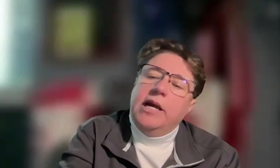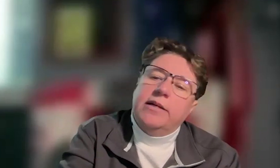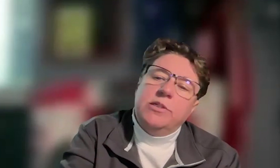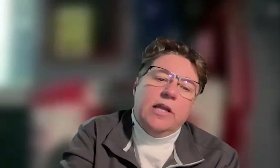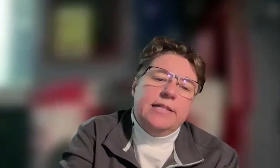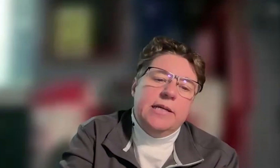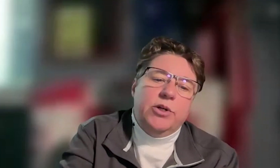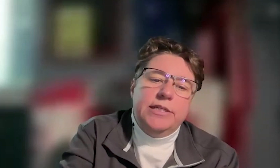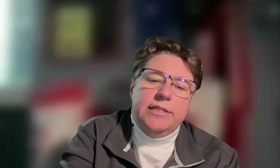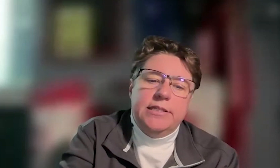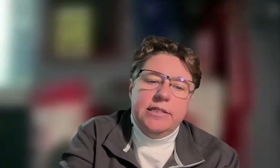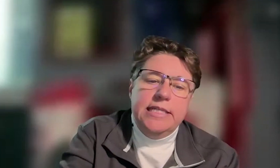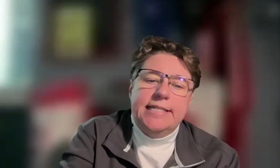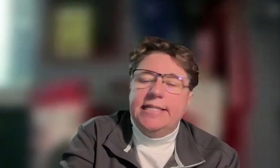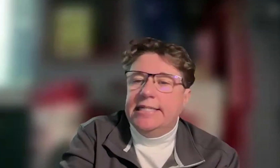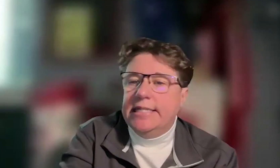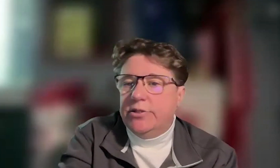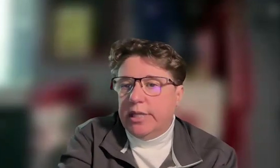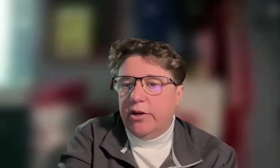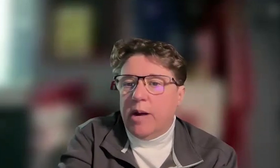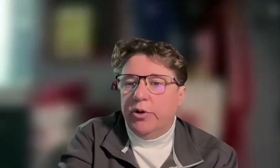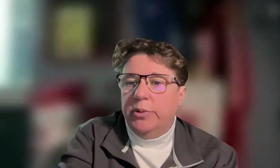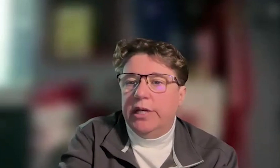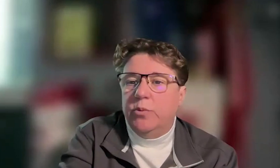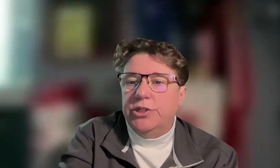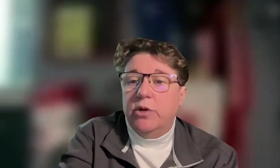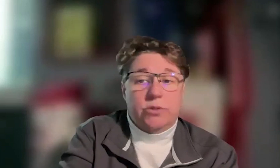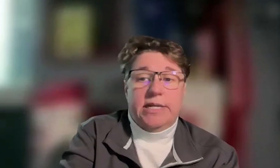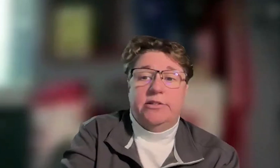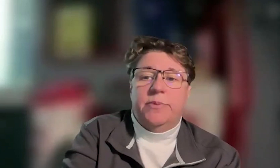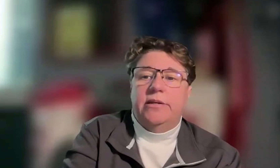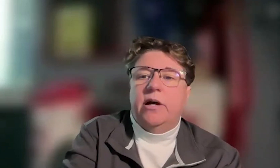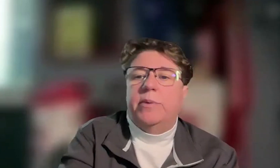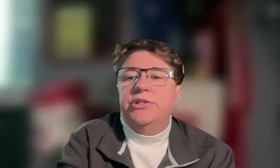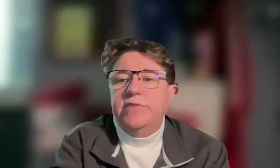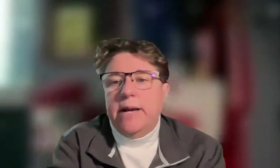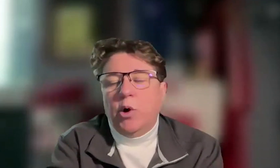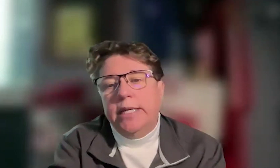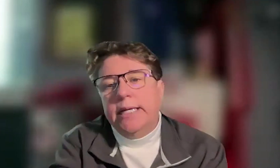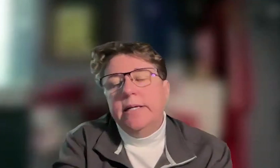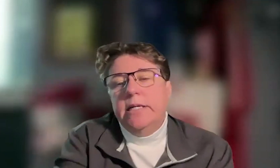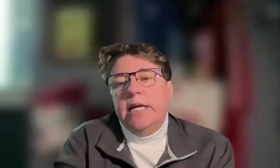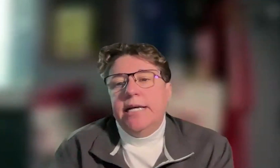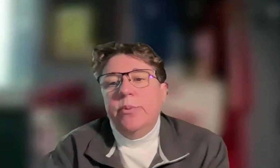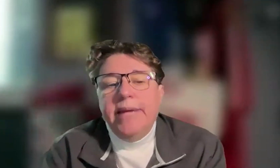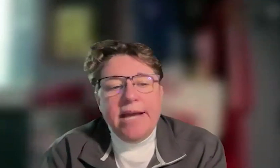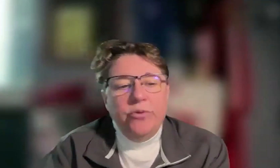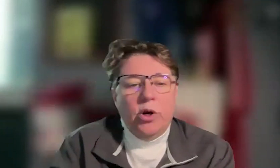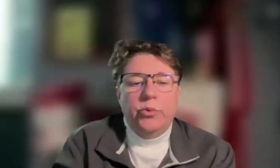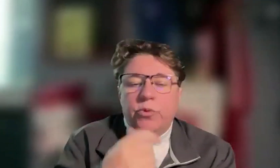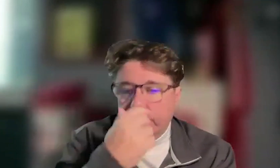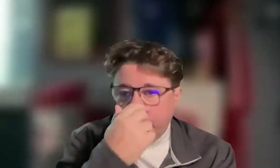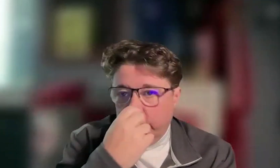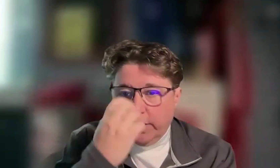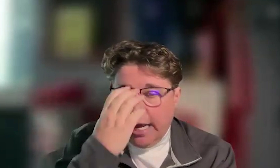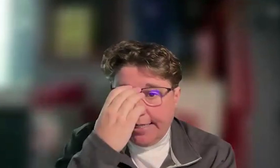that's why I'm not going to spend a lot of time on it, is this nestedness or the interoperability, which the Ostroms actually spent a bunch of time on. And as we began to